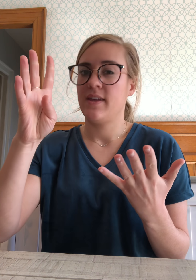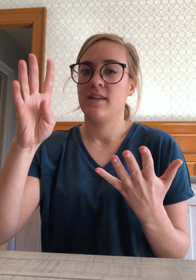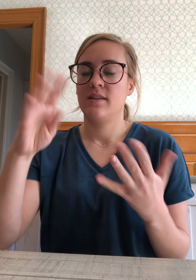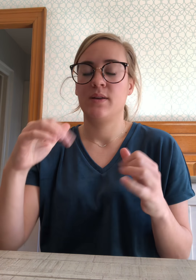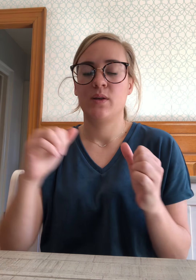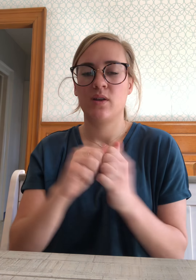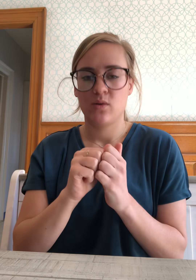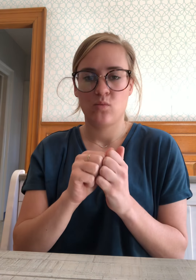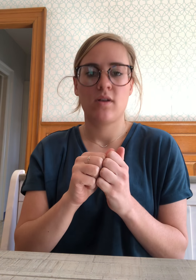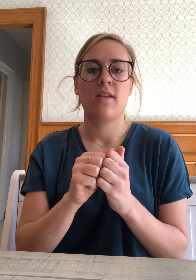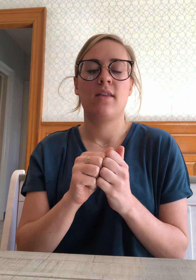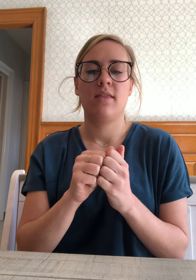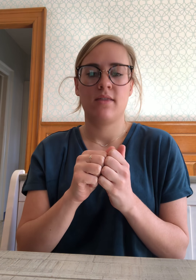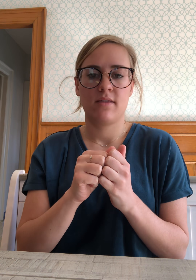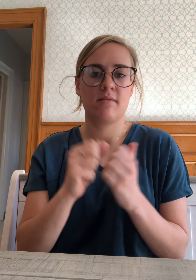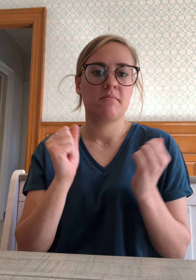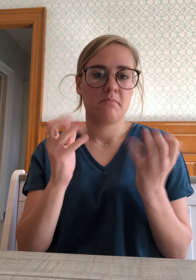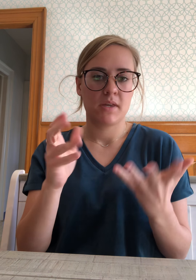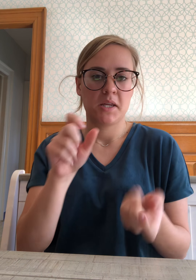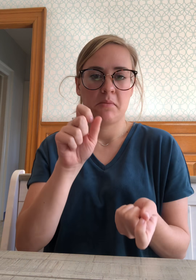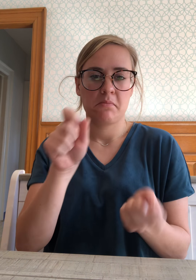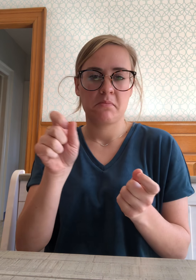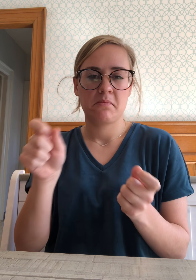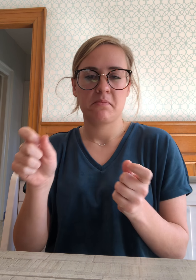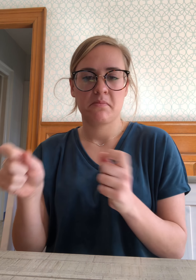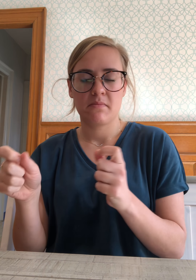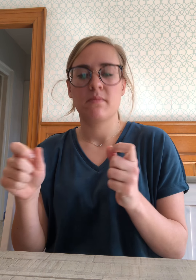of modifications from Dr. Angle.